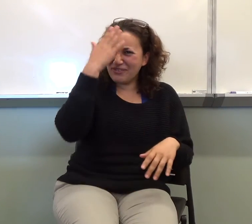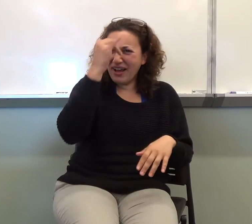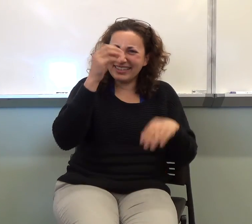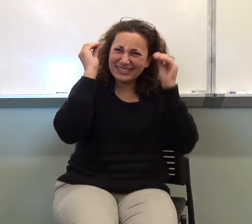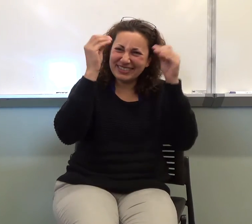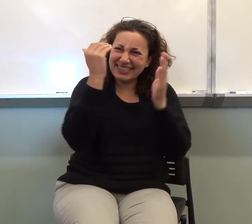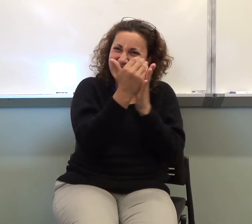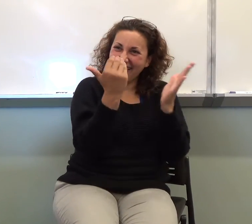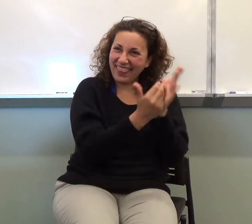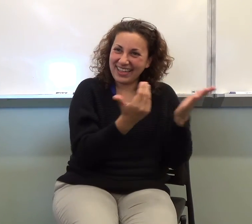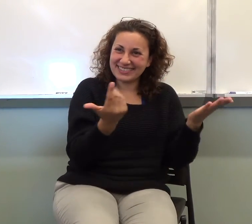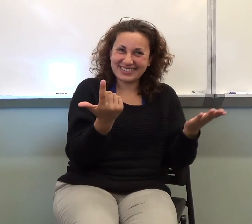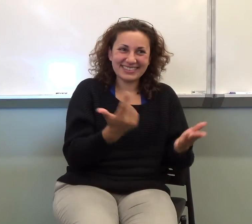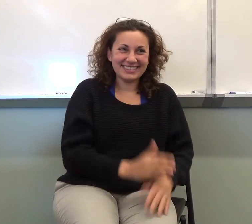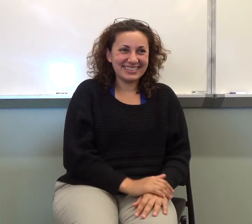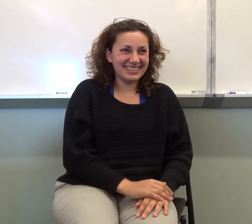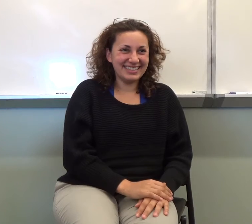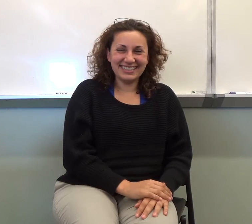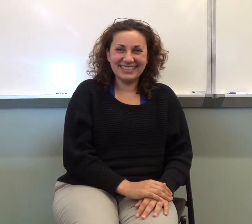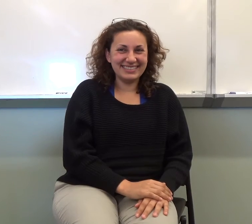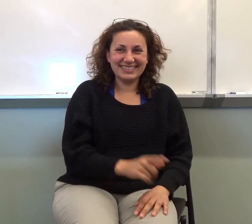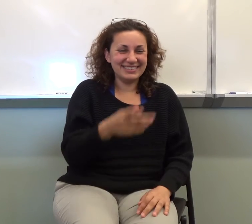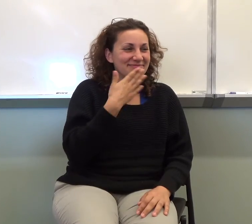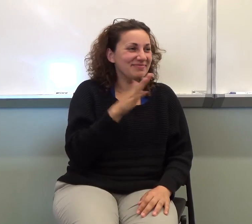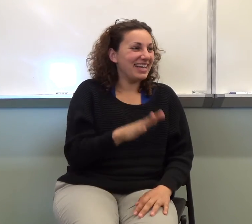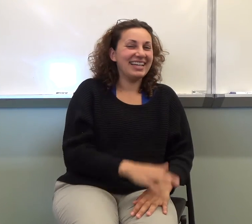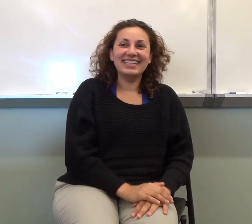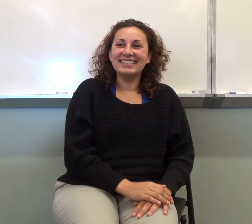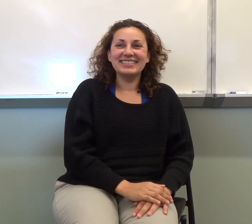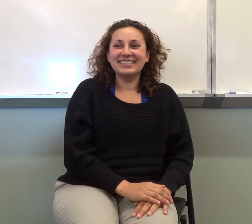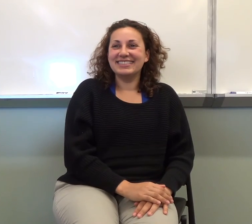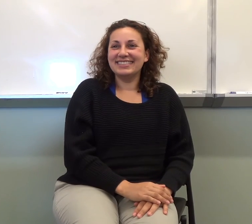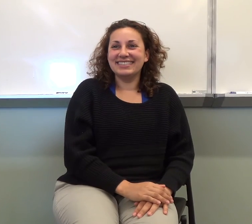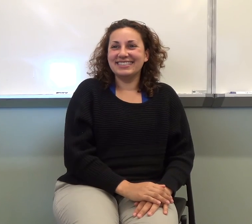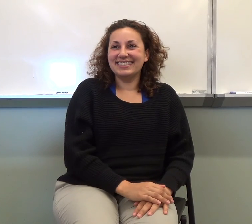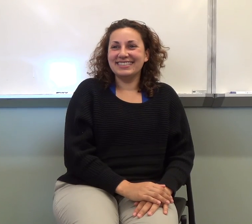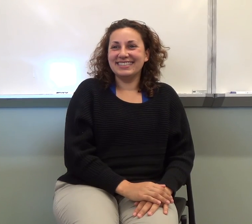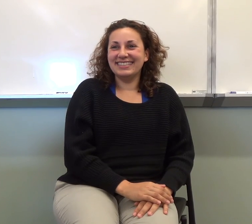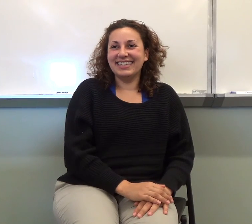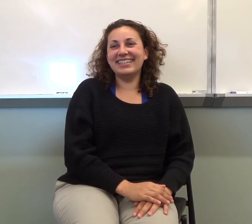So, what about your probability? You're rolling for